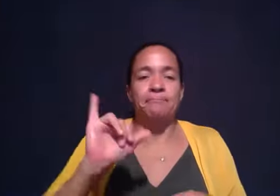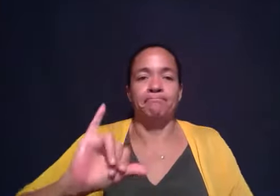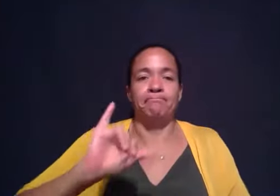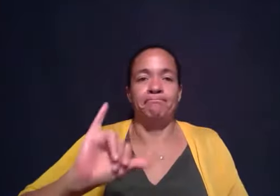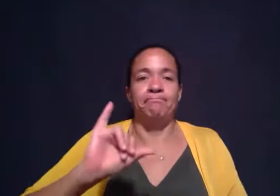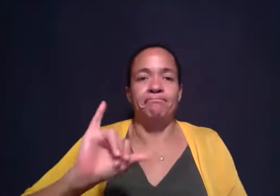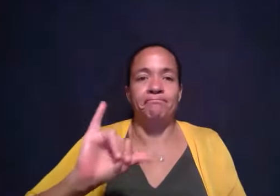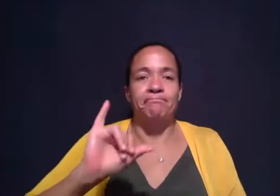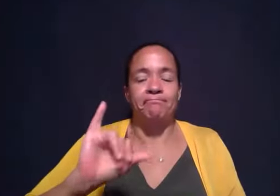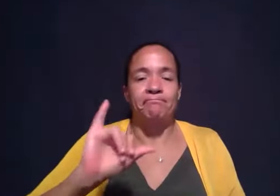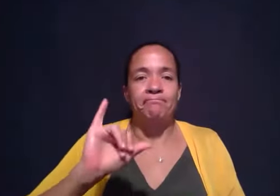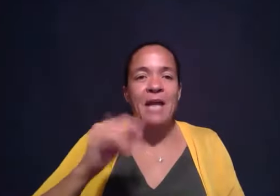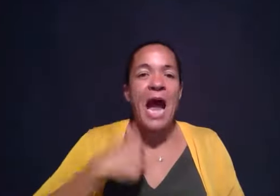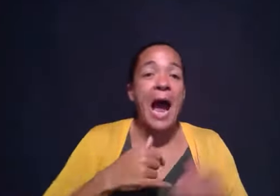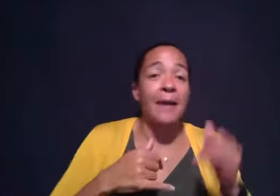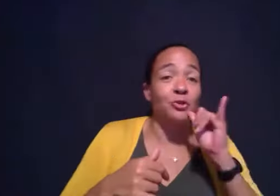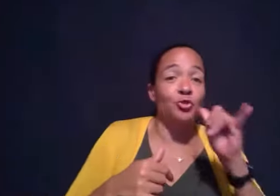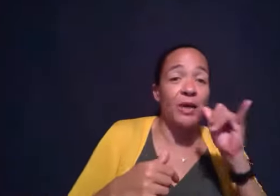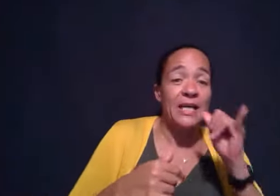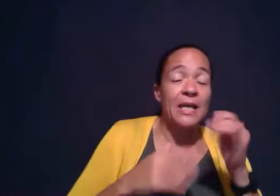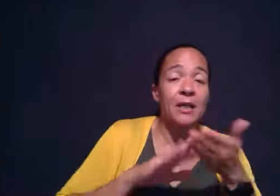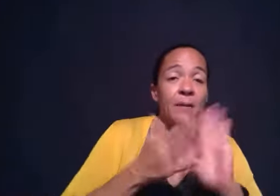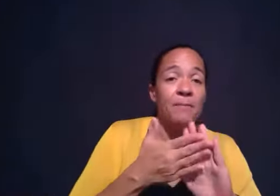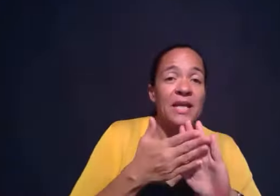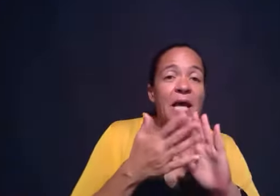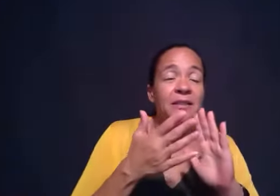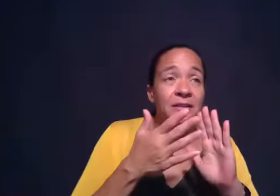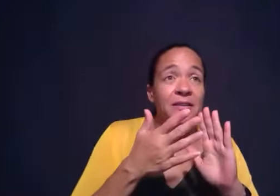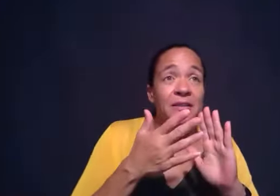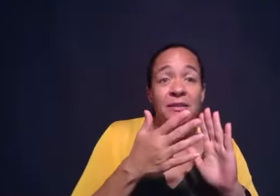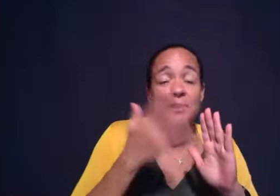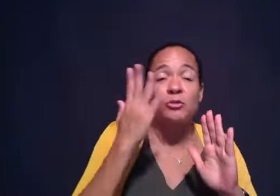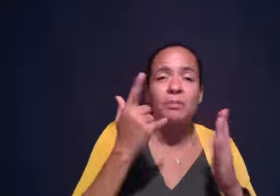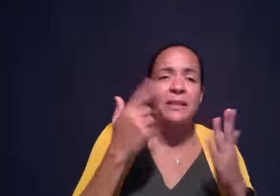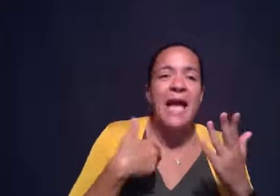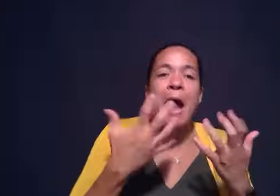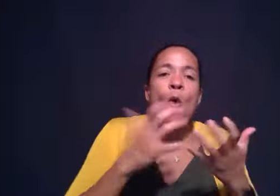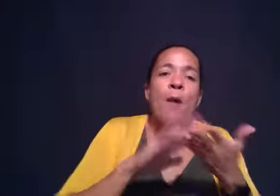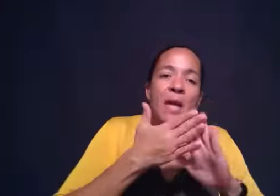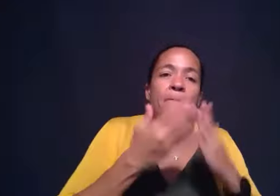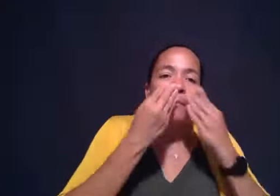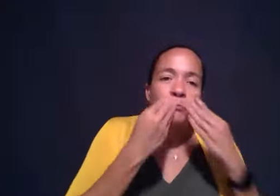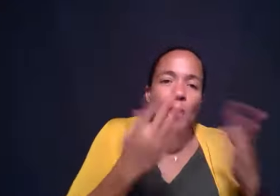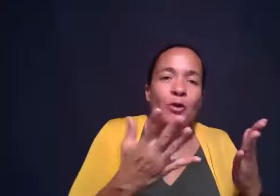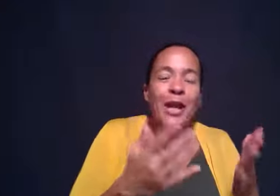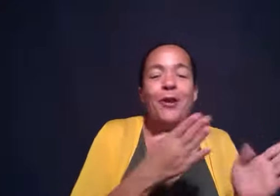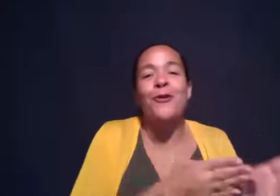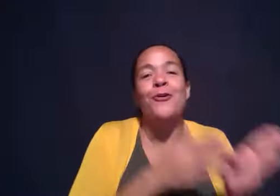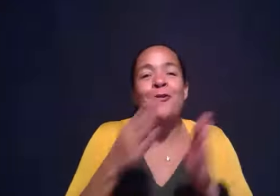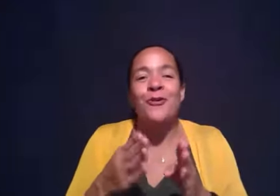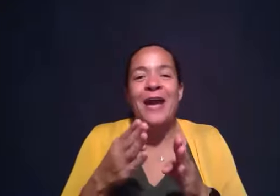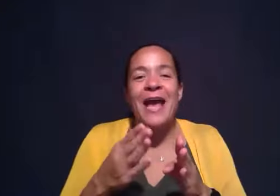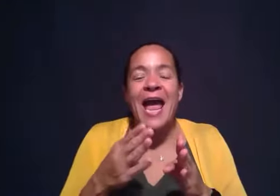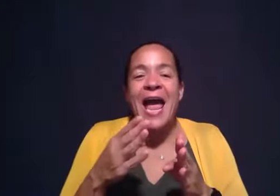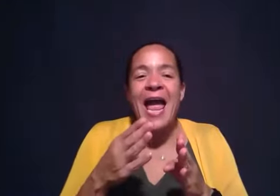then I decide I'll be more careful. And so I get that second DWI, and the state of Texas